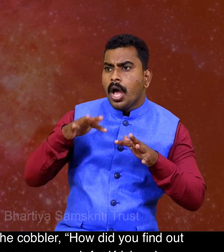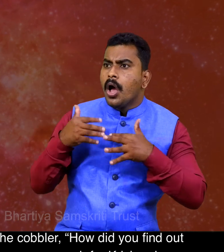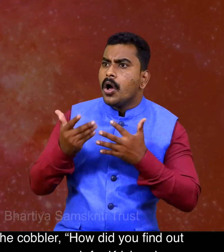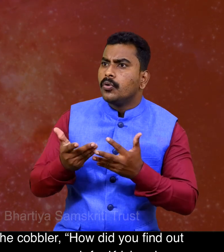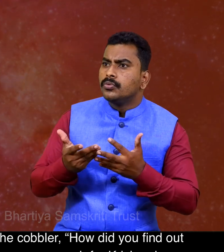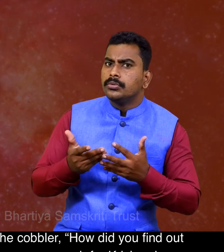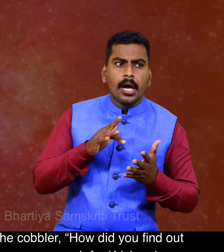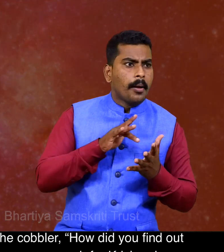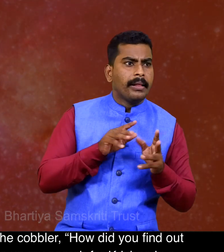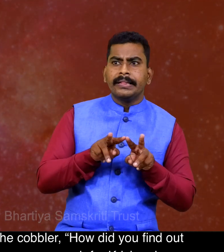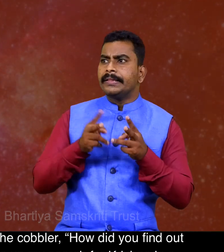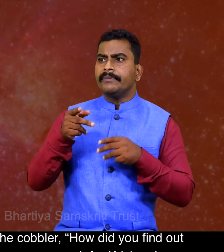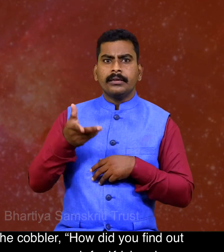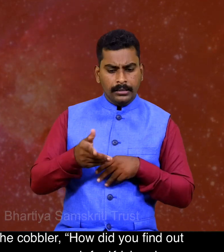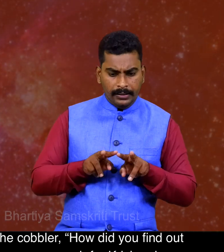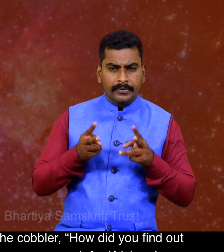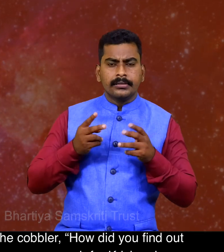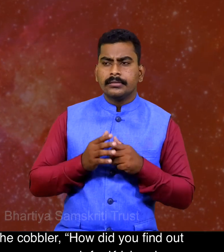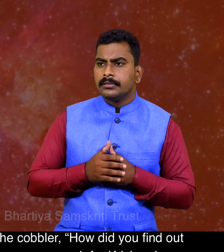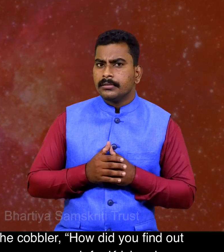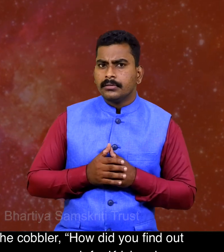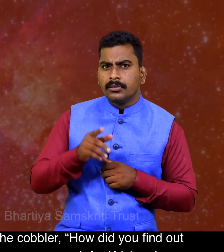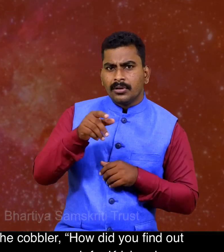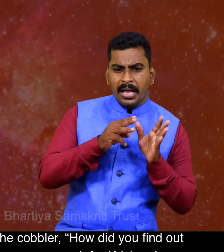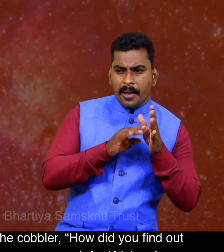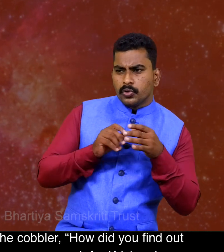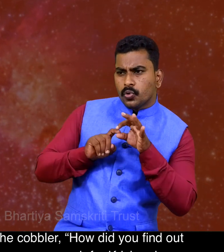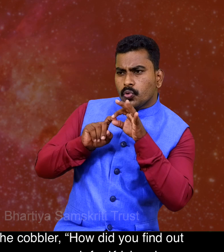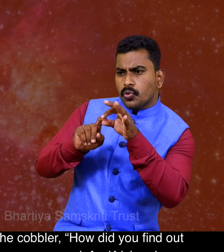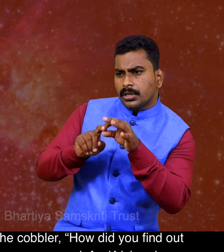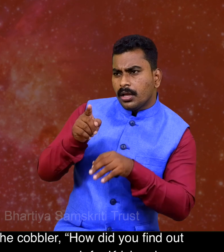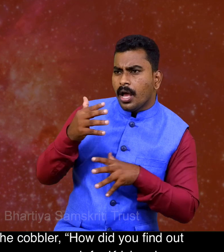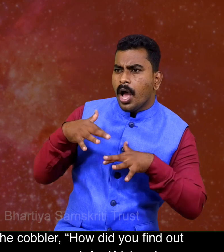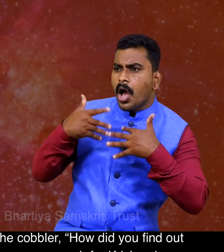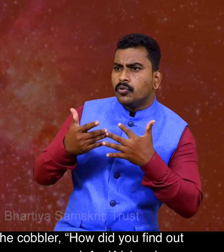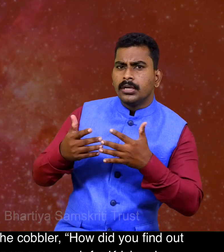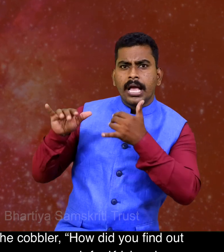He asked the cobbler, "How did you find out that I gave